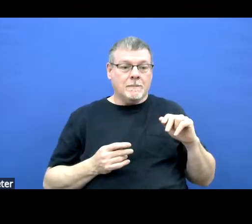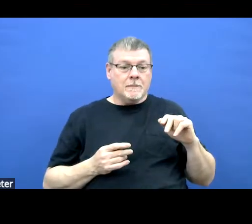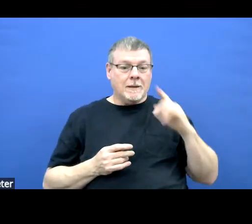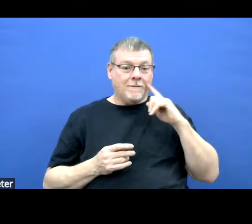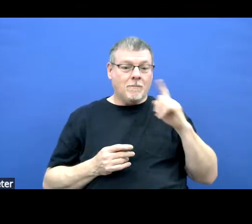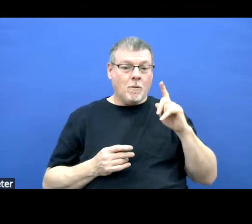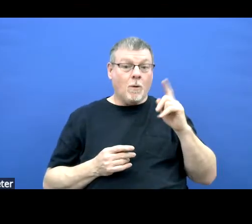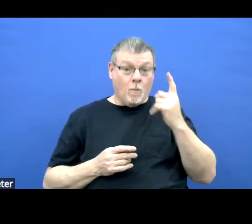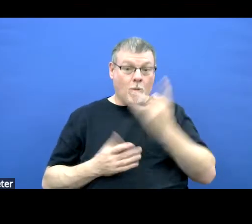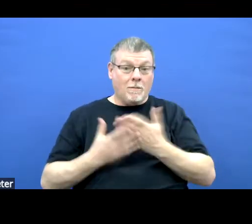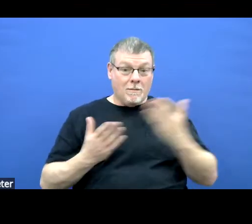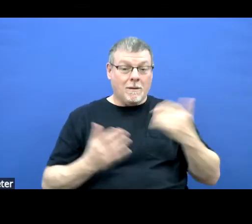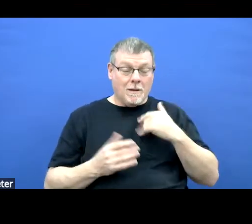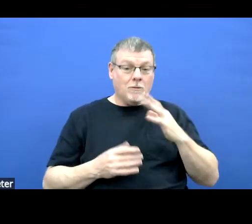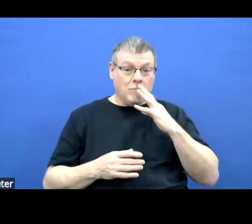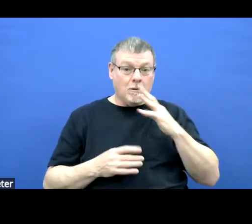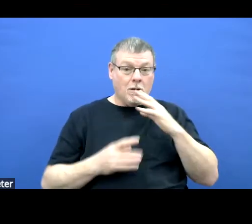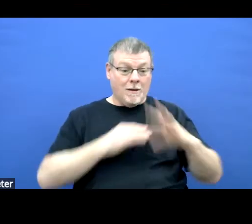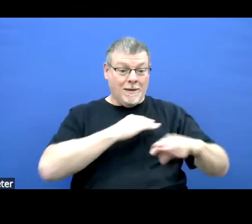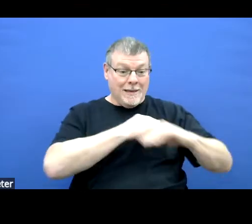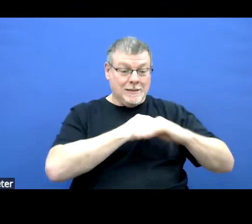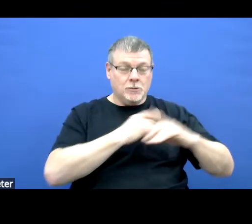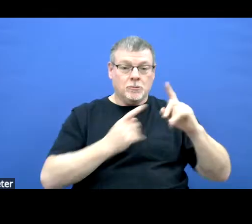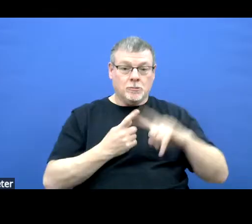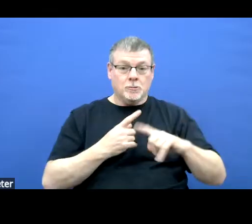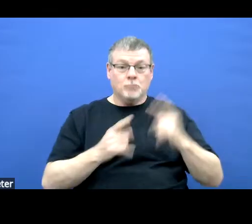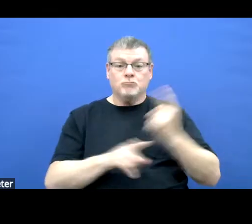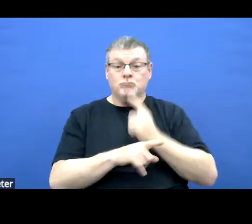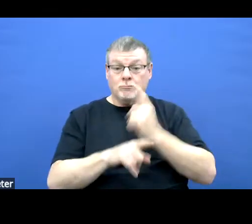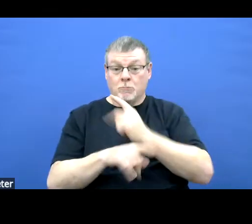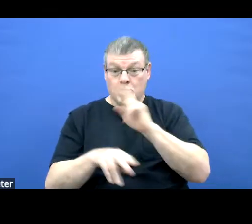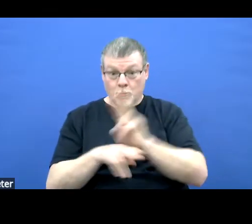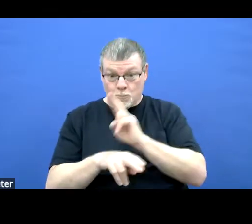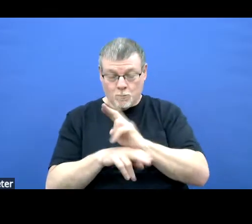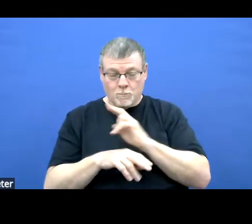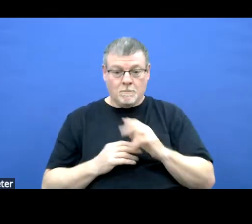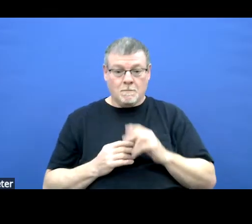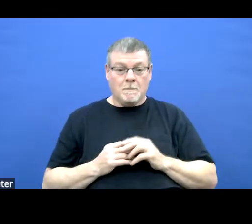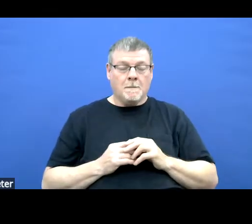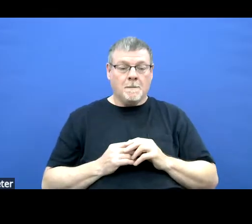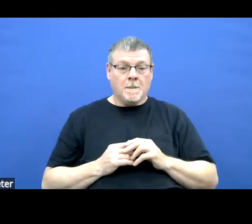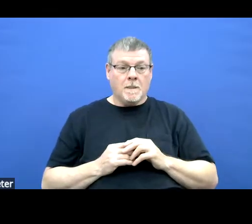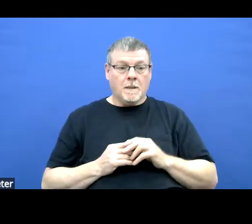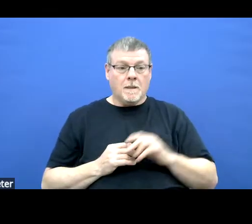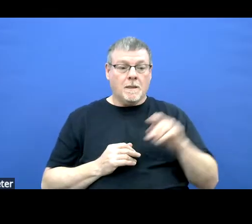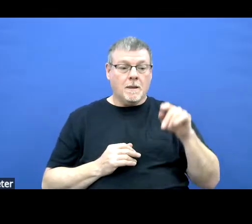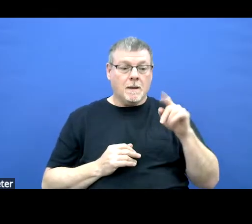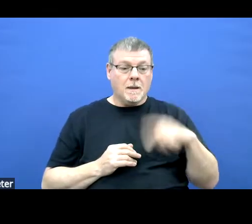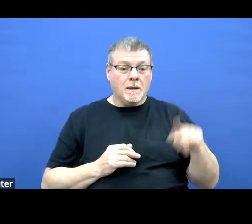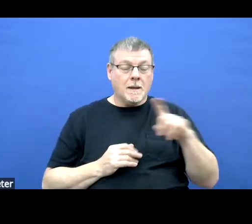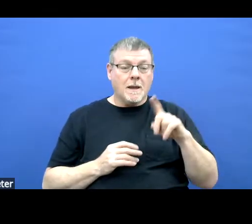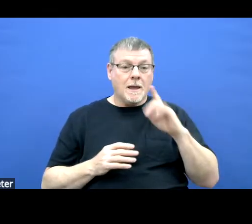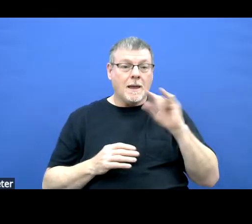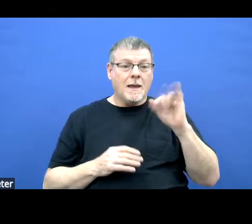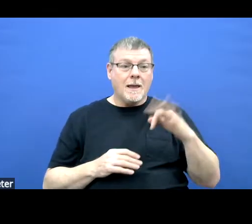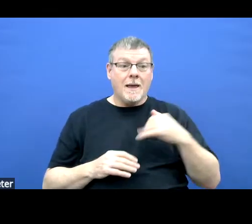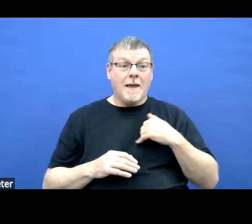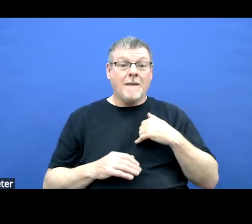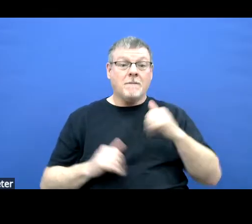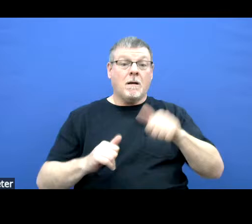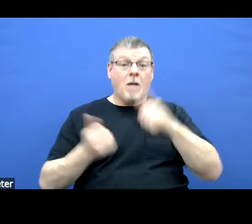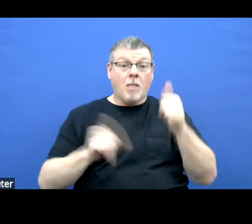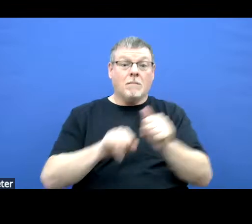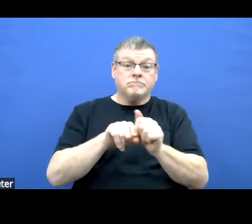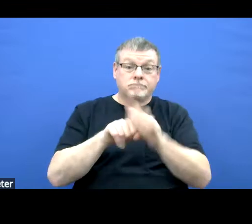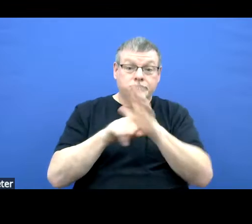the other things I did talk to them about, in addition to our regular use, that God forbid we ever have another pandemic, it would be a